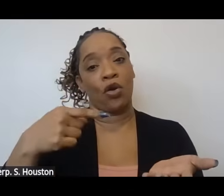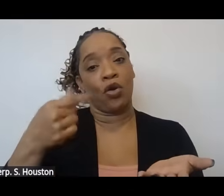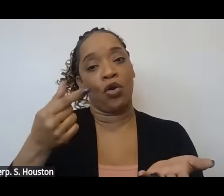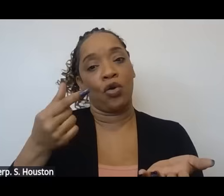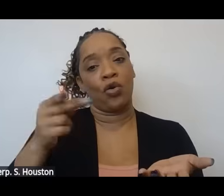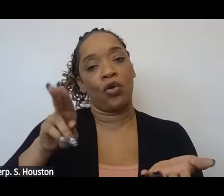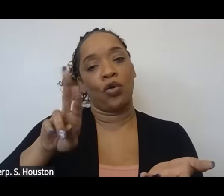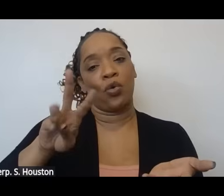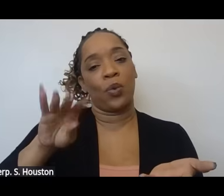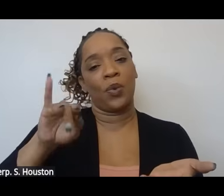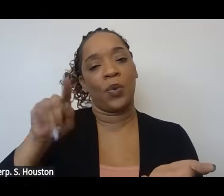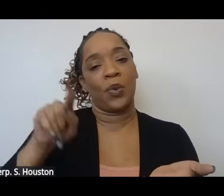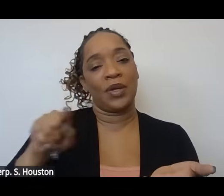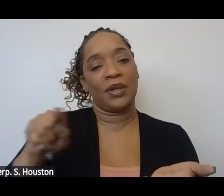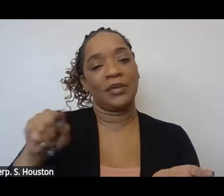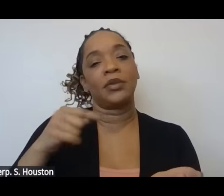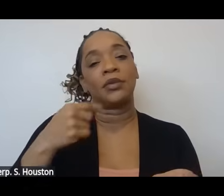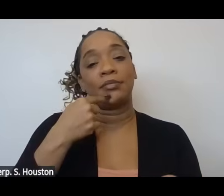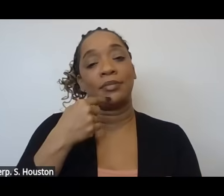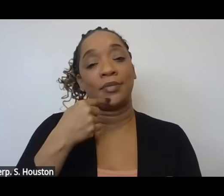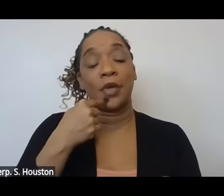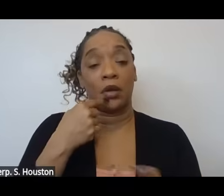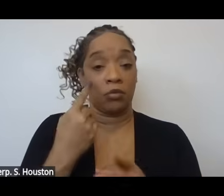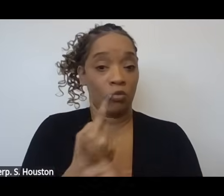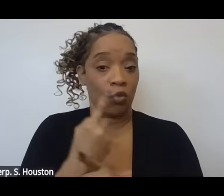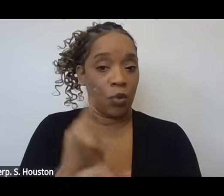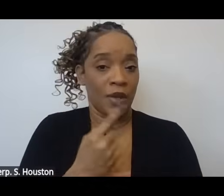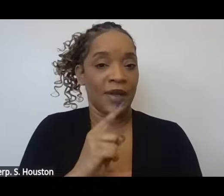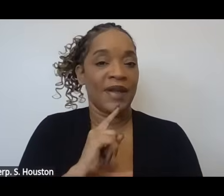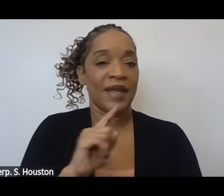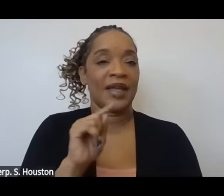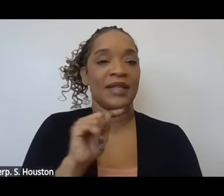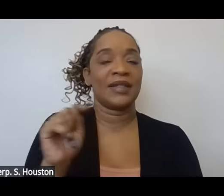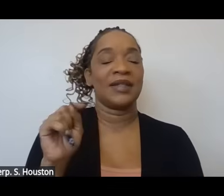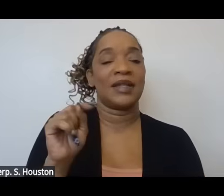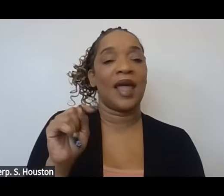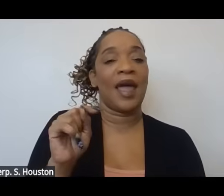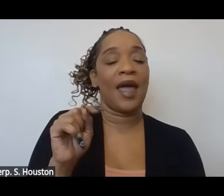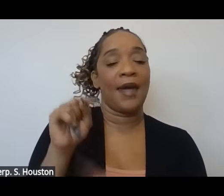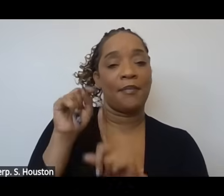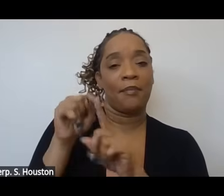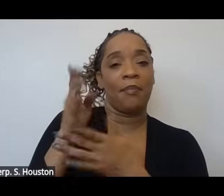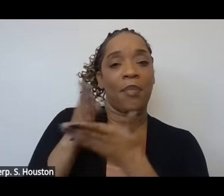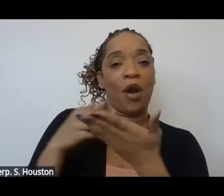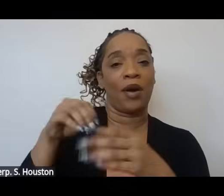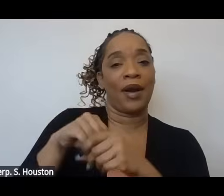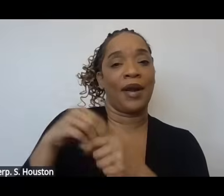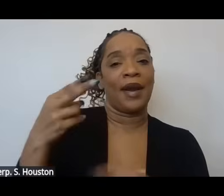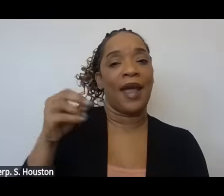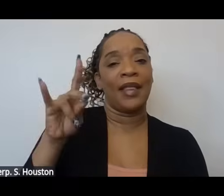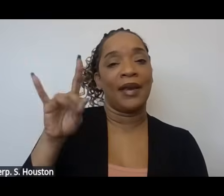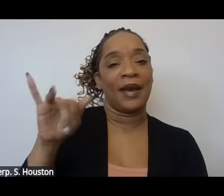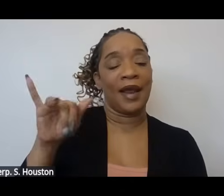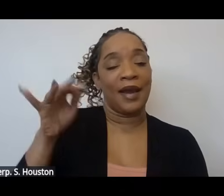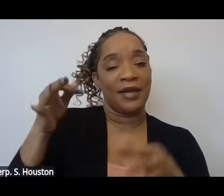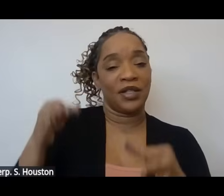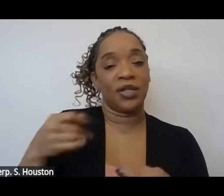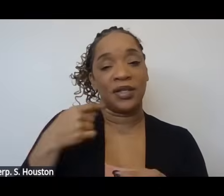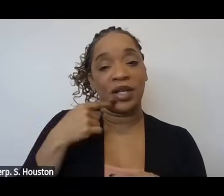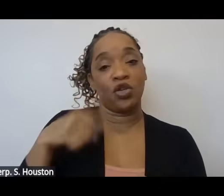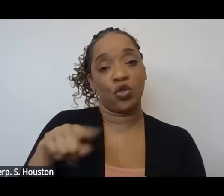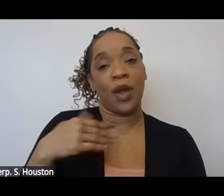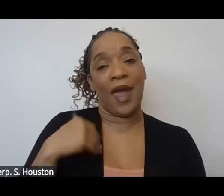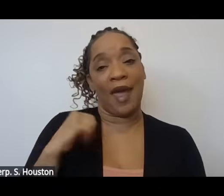was the holding in the Holiday decision that said you do have a duty to investigate when you have these challenges. And I'm not saying you